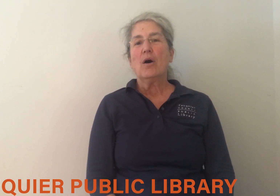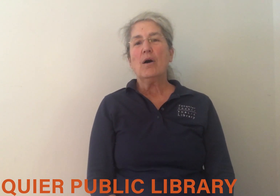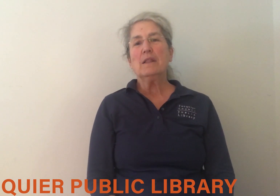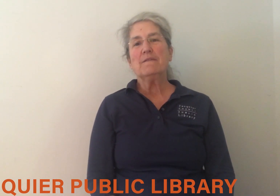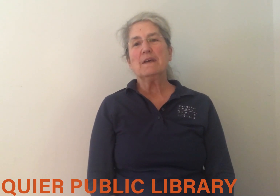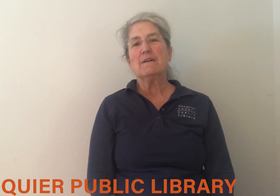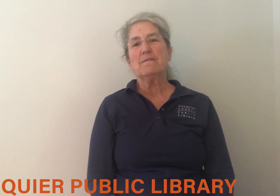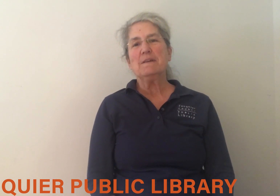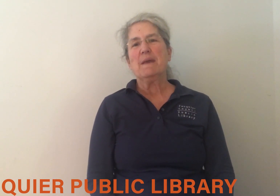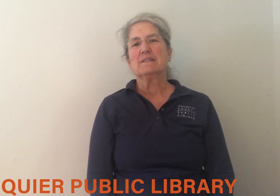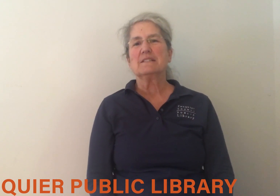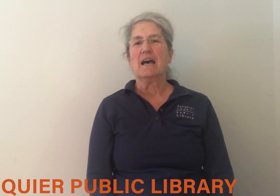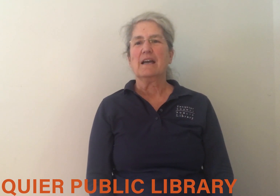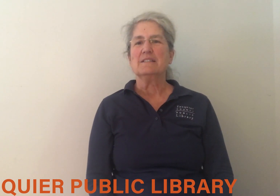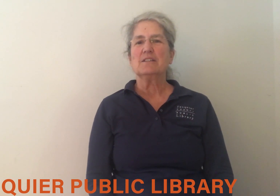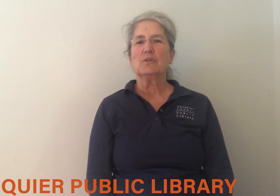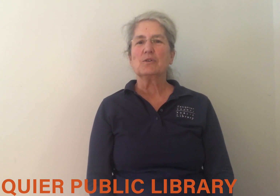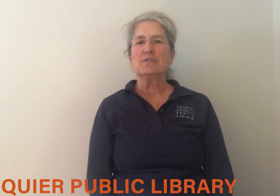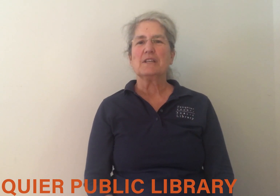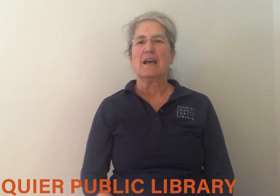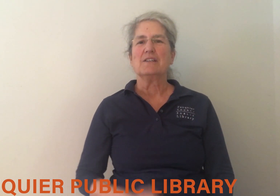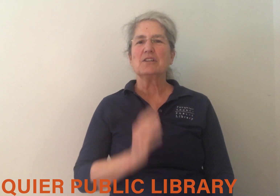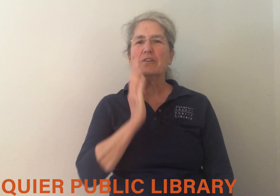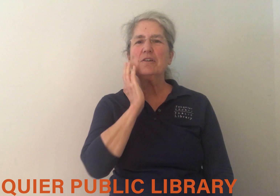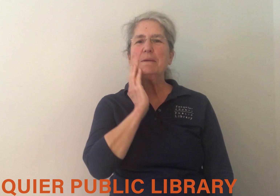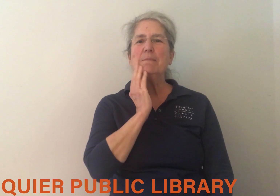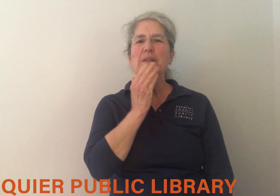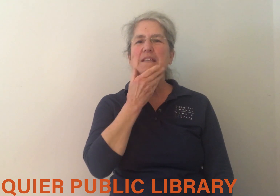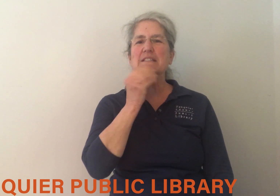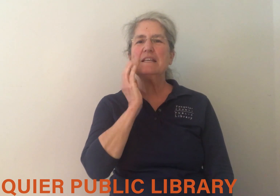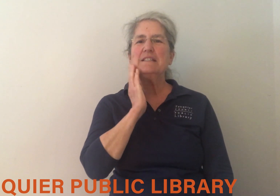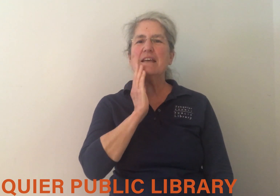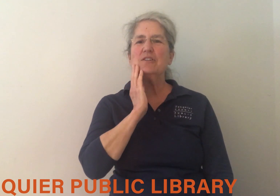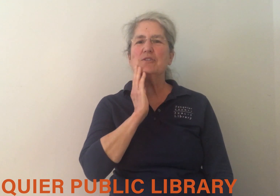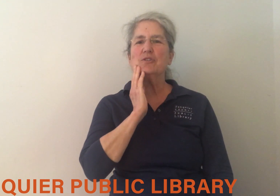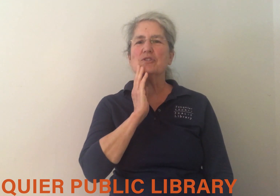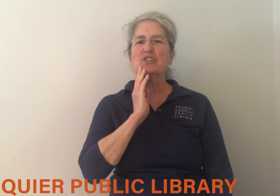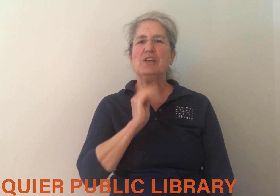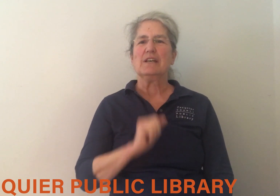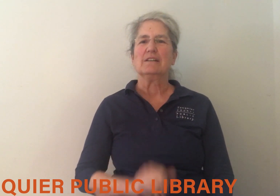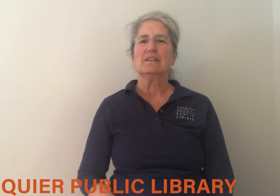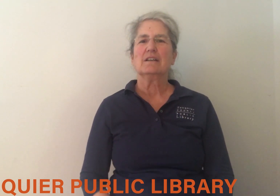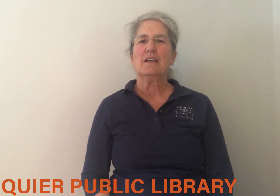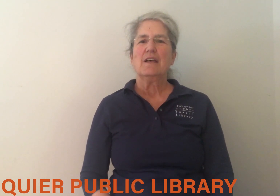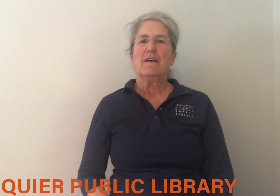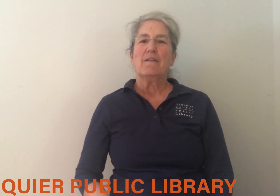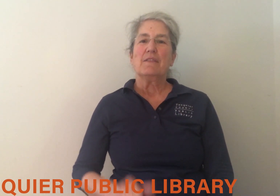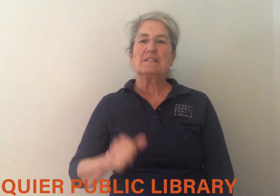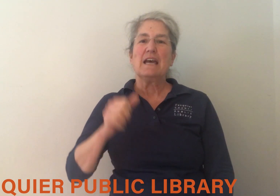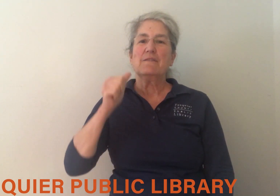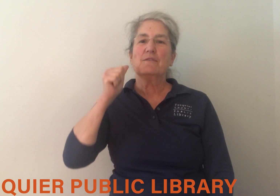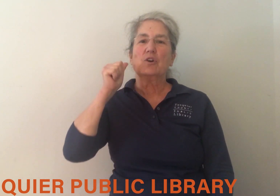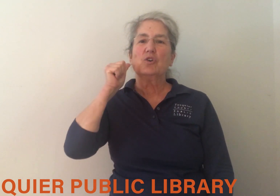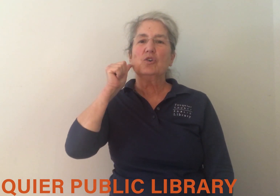All of the female signs, the girl signs, are going to be placed down near your chin. The sign for